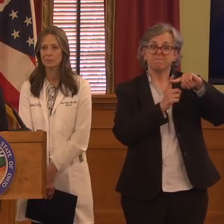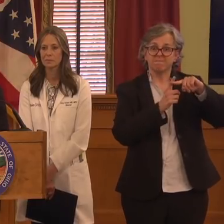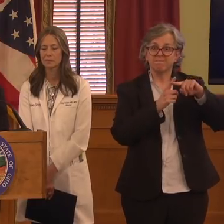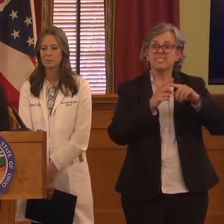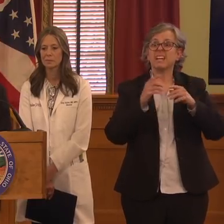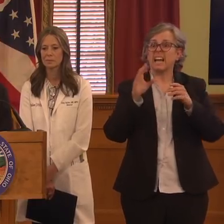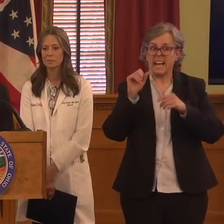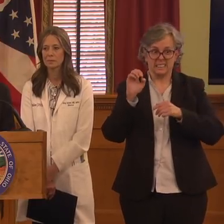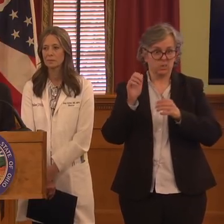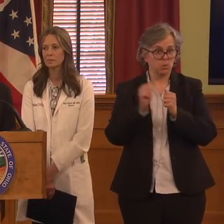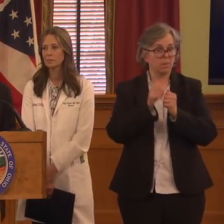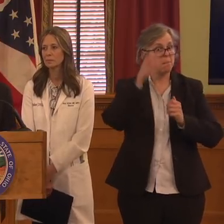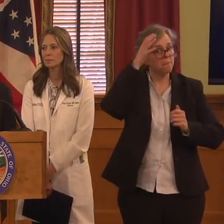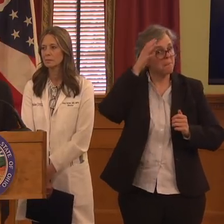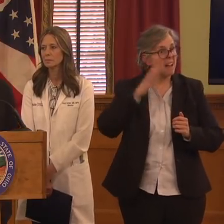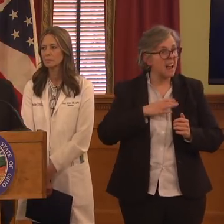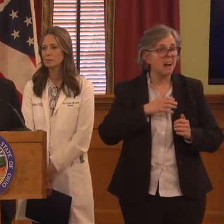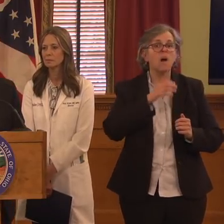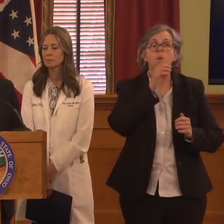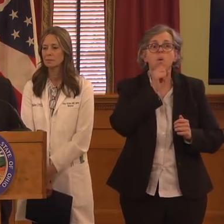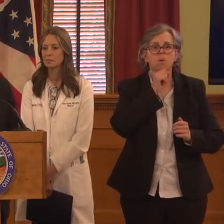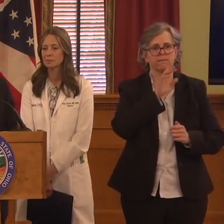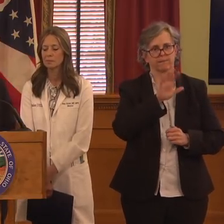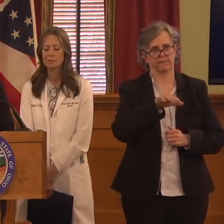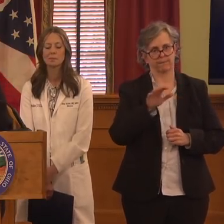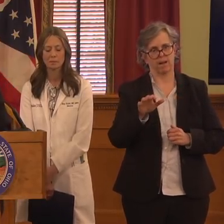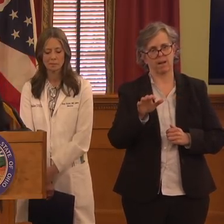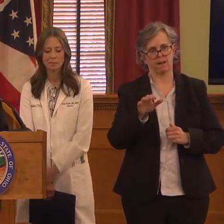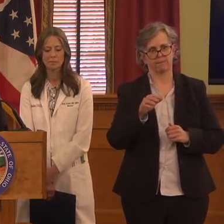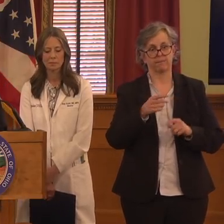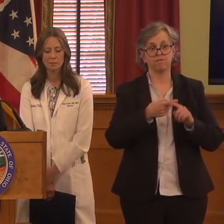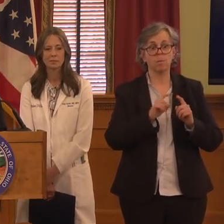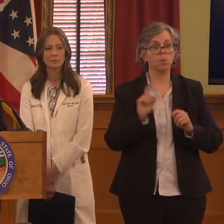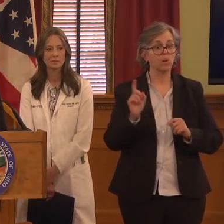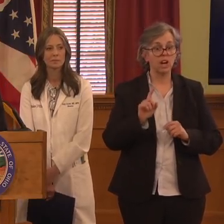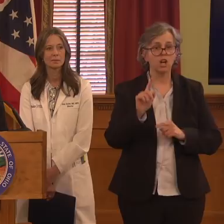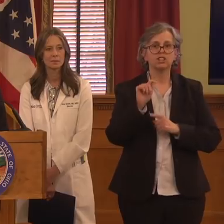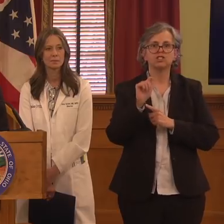County, has no travel history